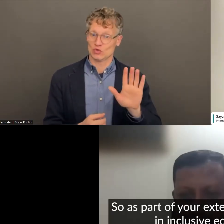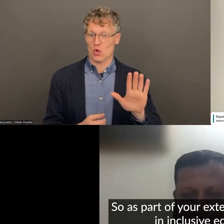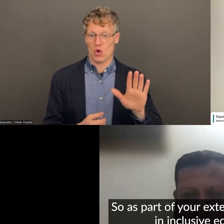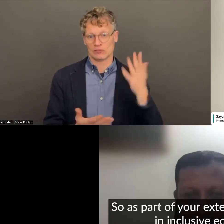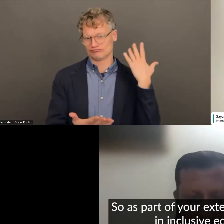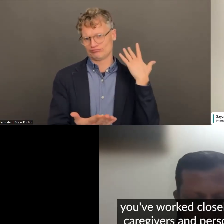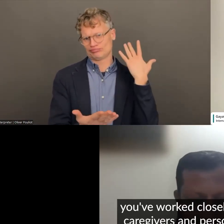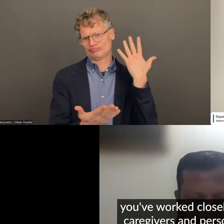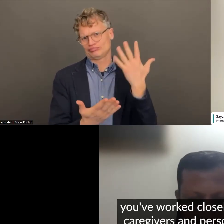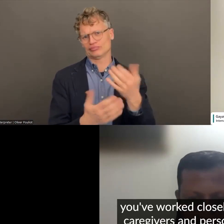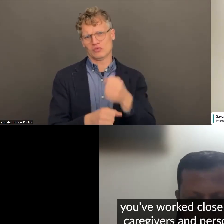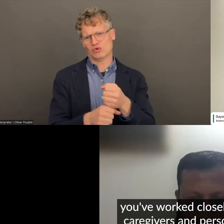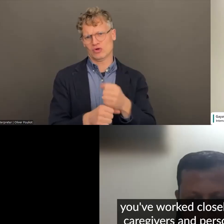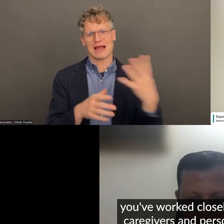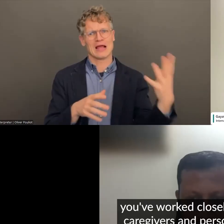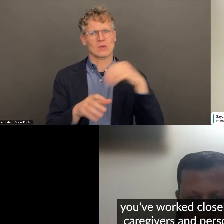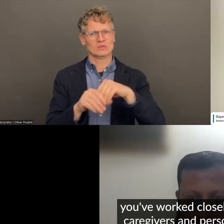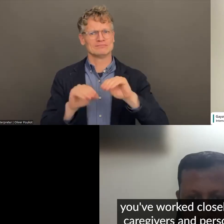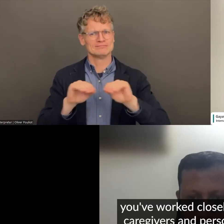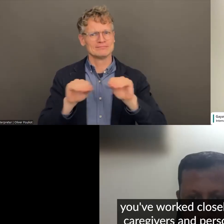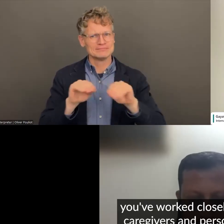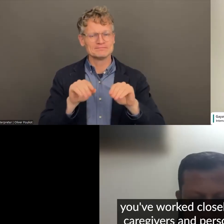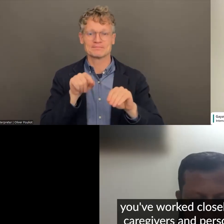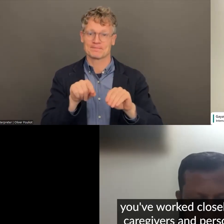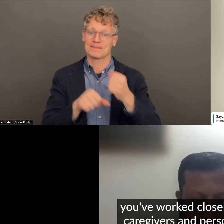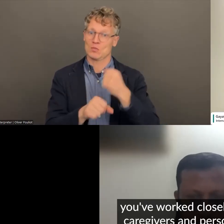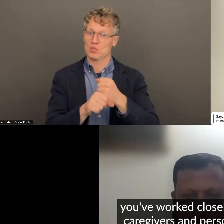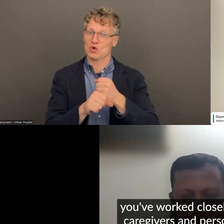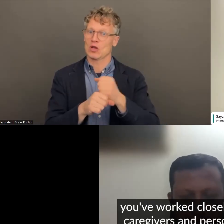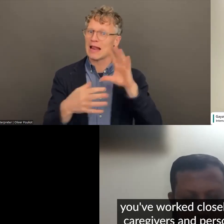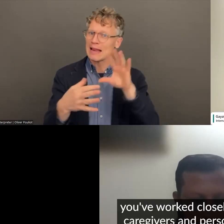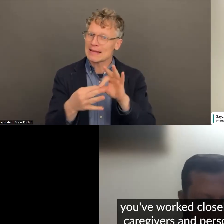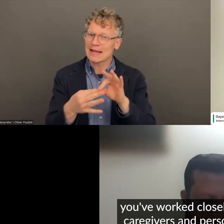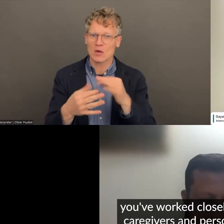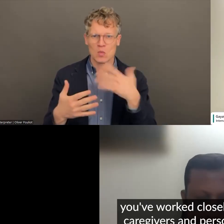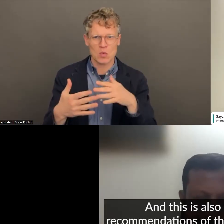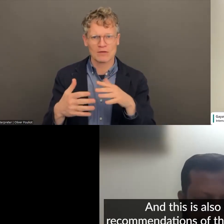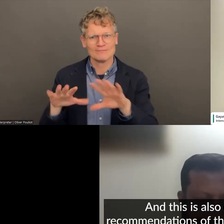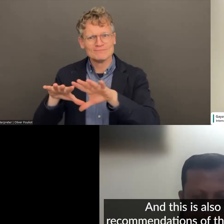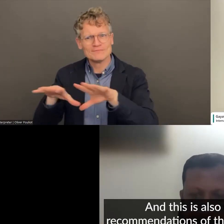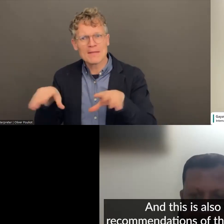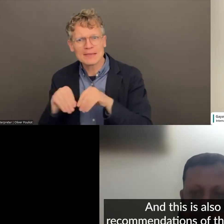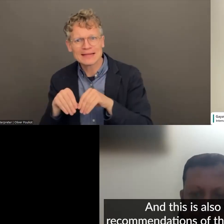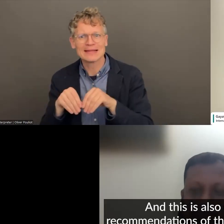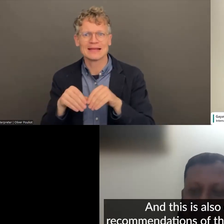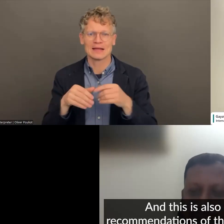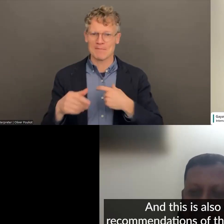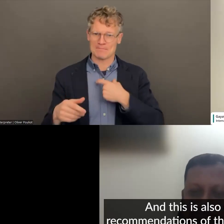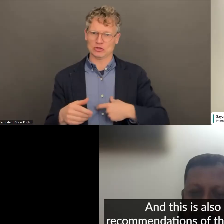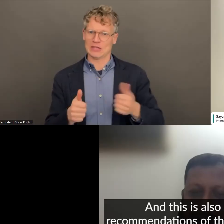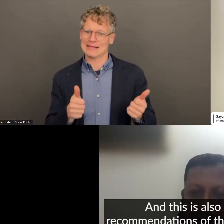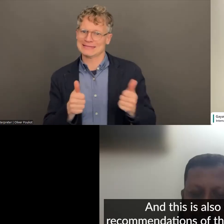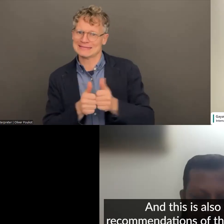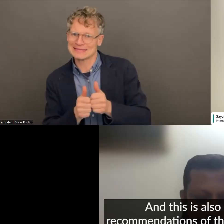inclusive education, you've worked closely with families, caregivers, and personal assistants. And this is also one of